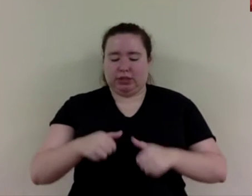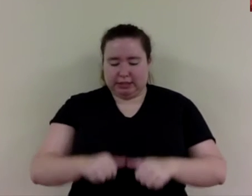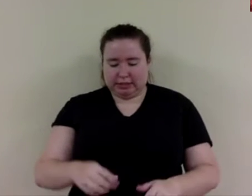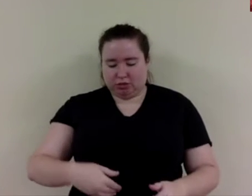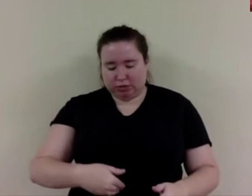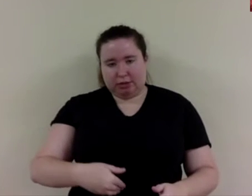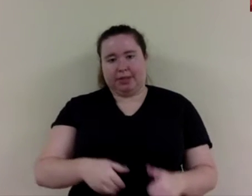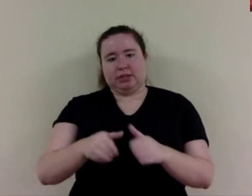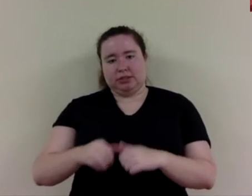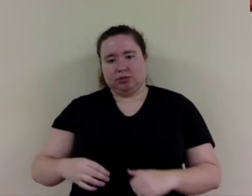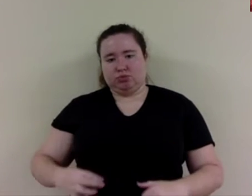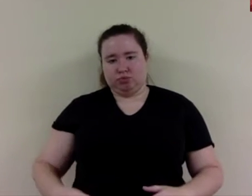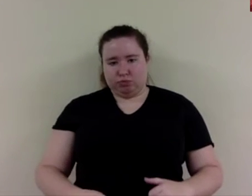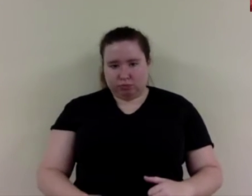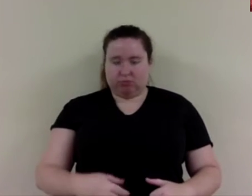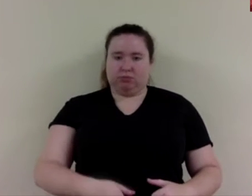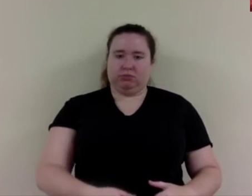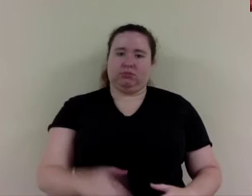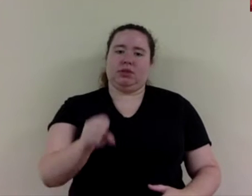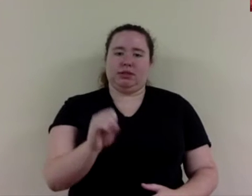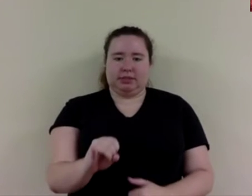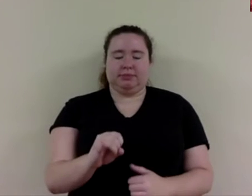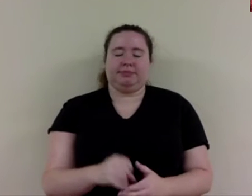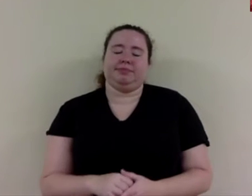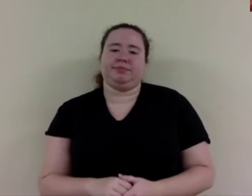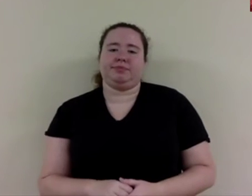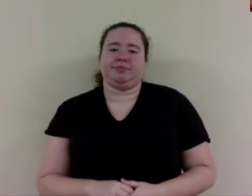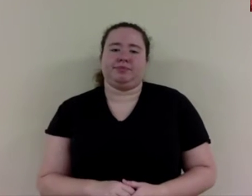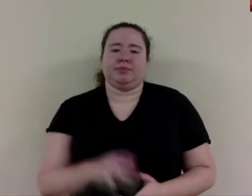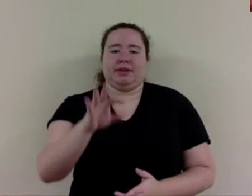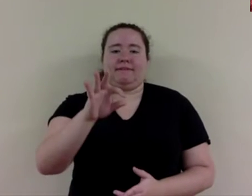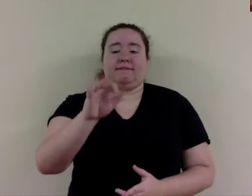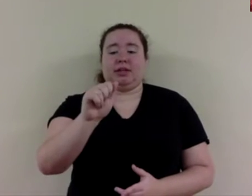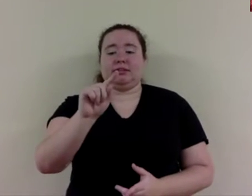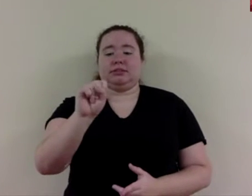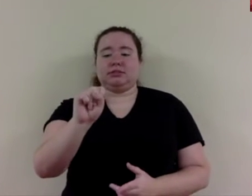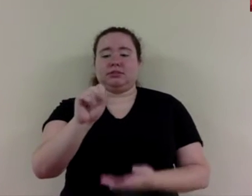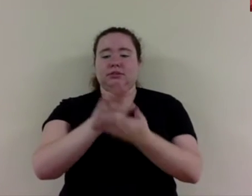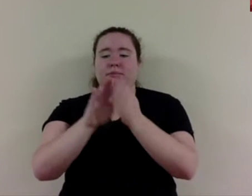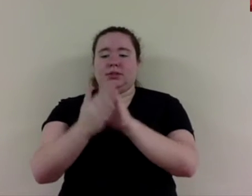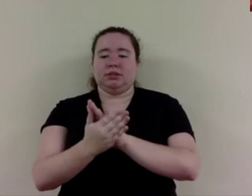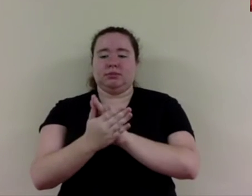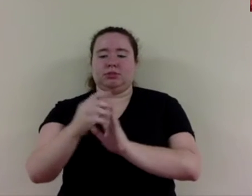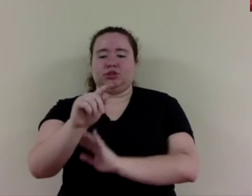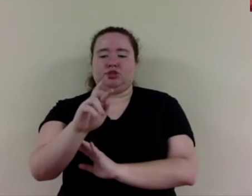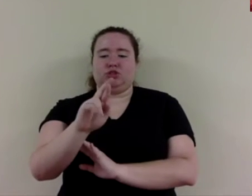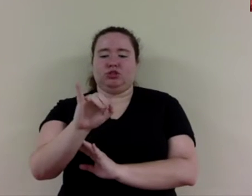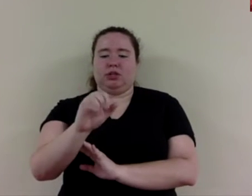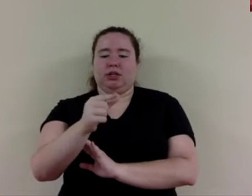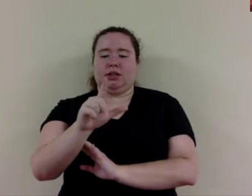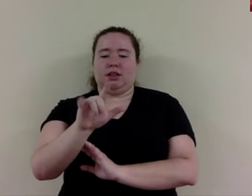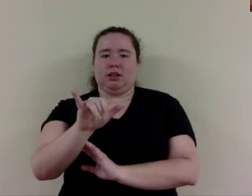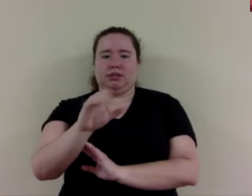now we need to finish the deal. In your small intestines, fats will be broken down into smaller structures known as